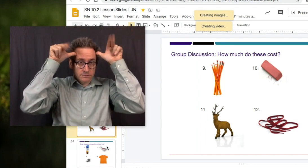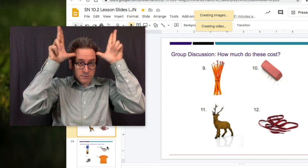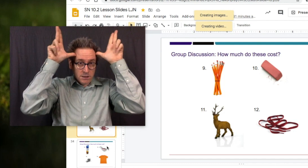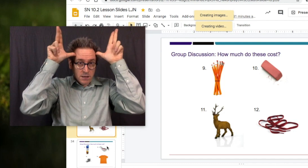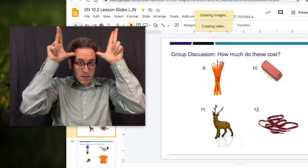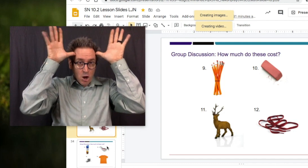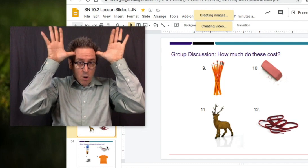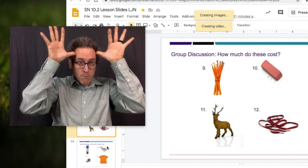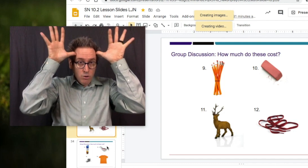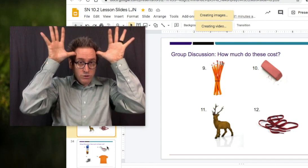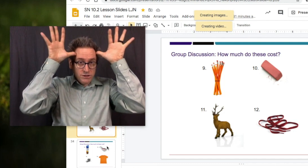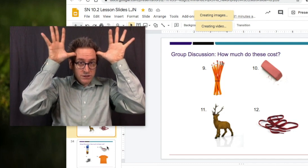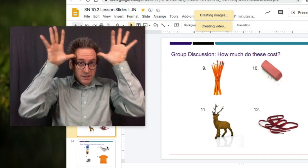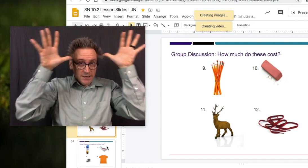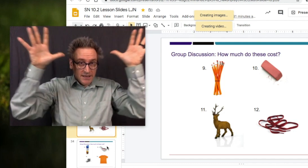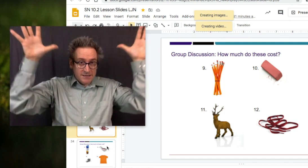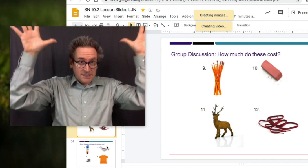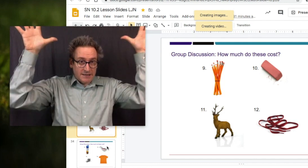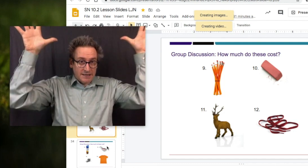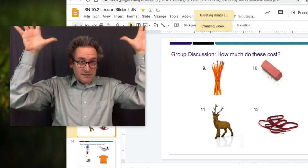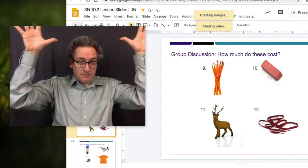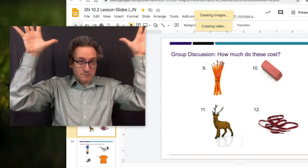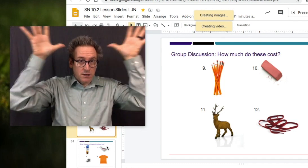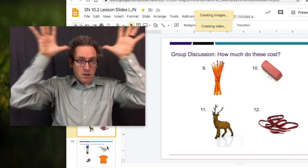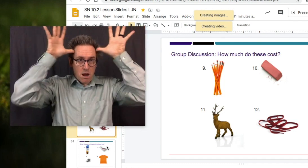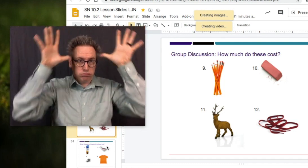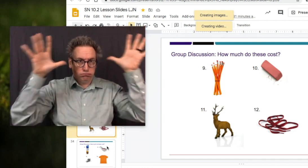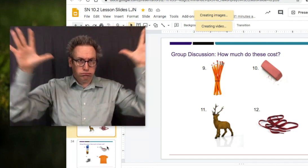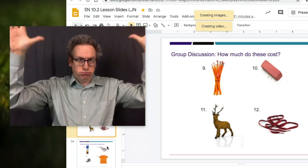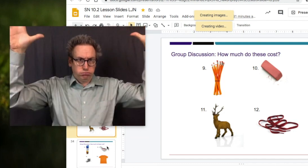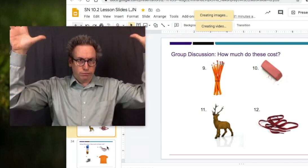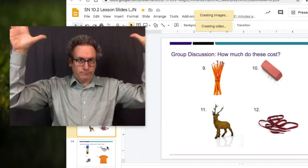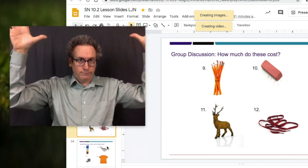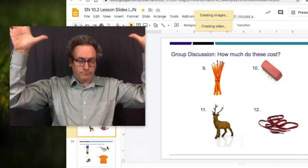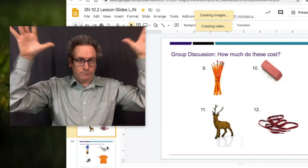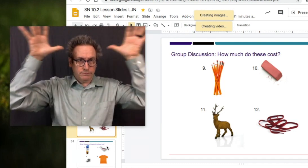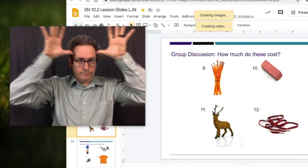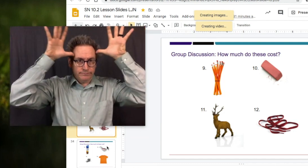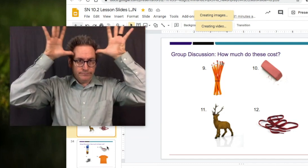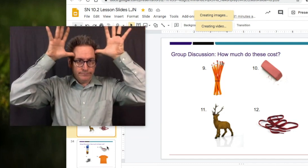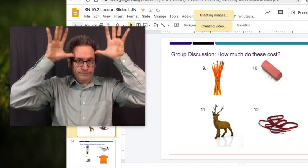this. Moose is like this.